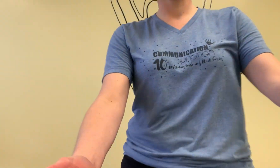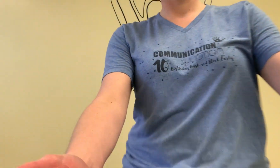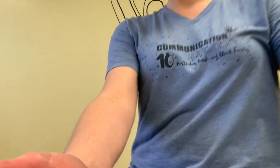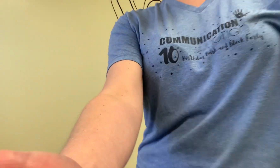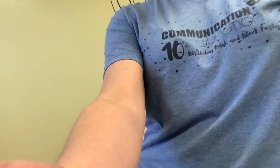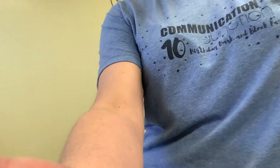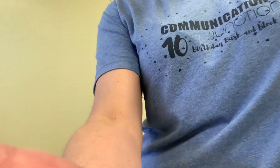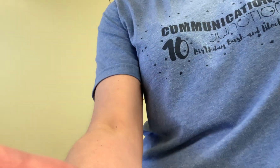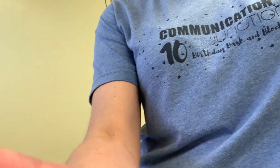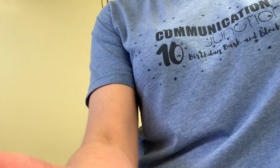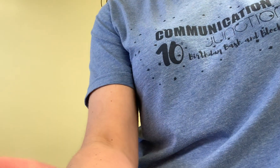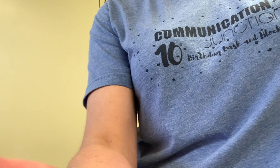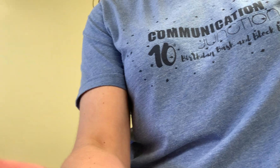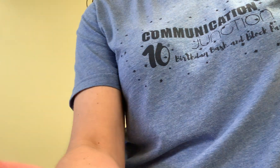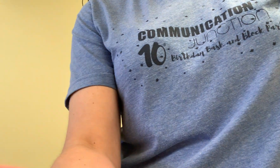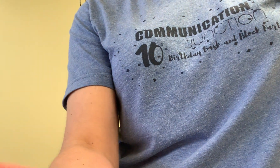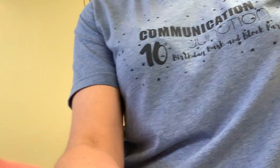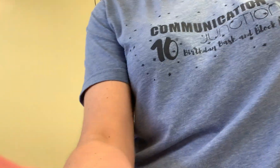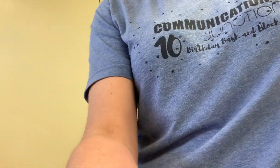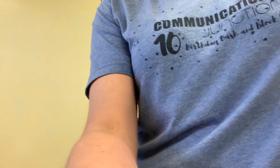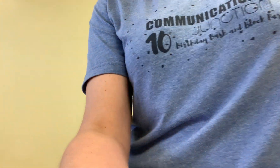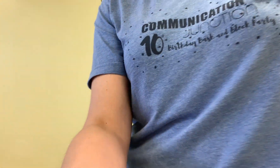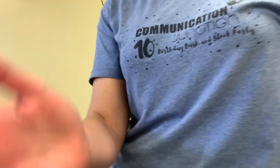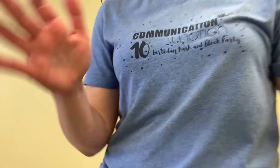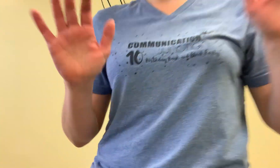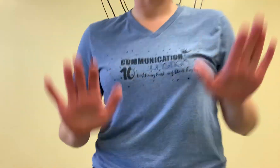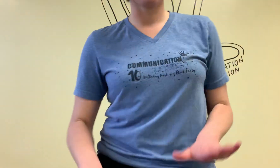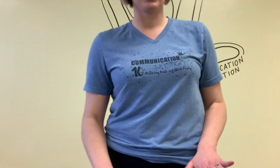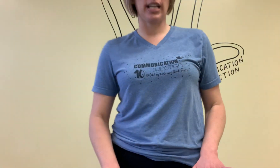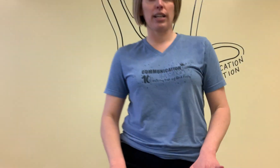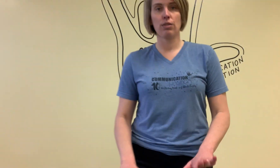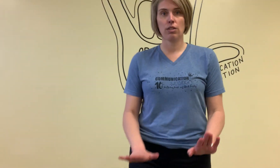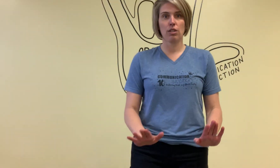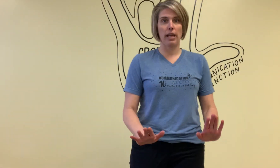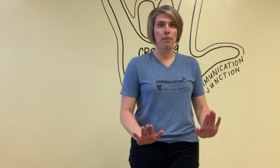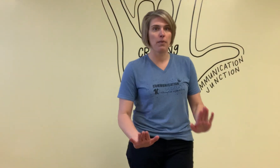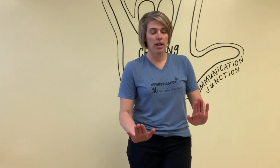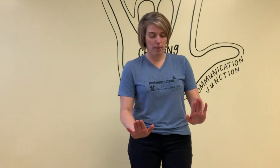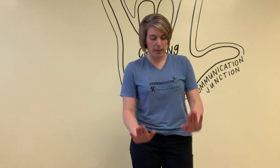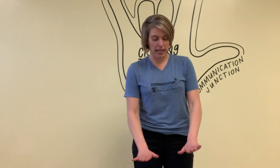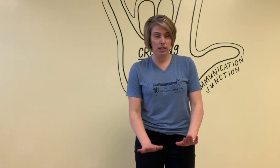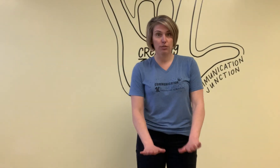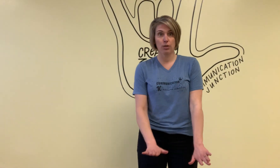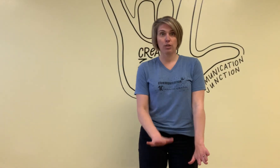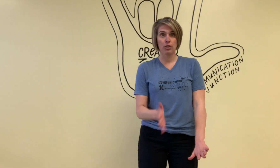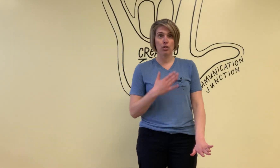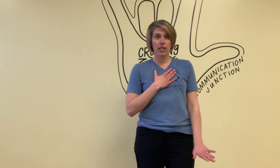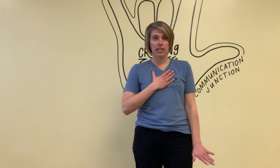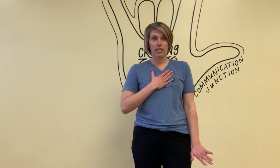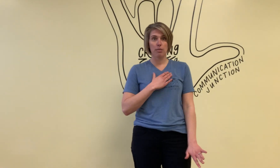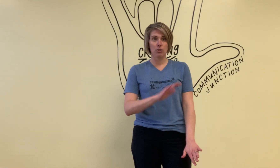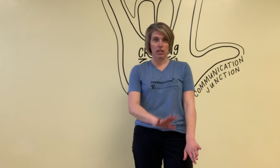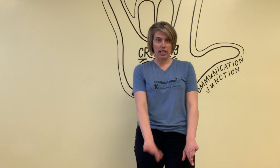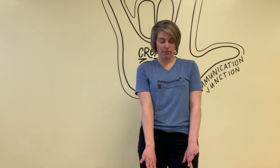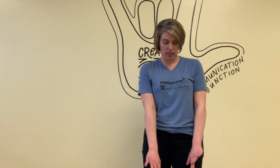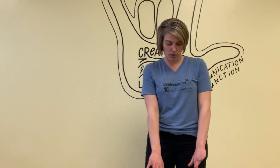dickory dock. And like I said, you can start squatting down and patting the floor, which you can't see me doing that if I do